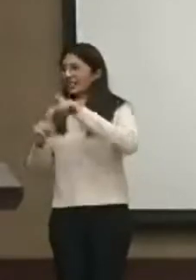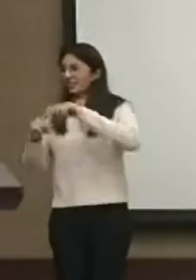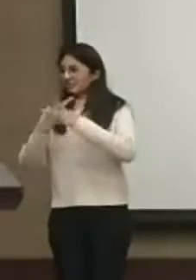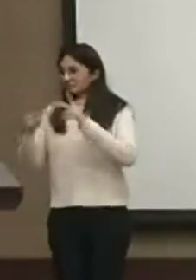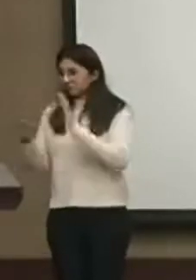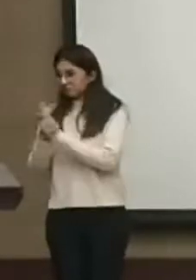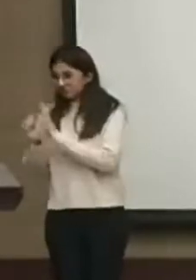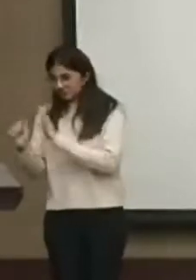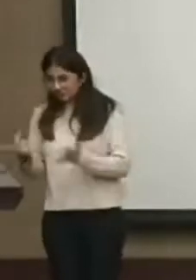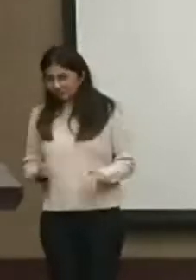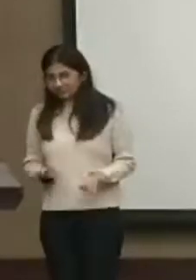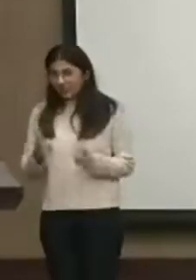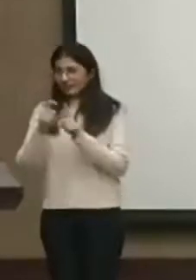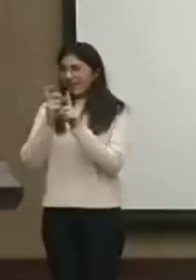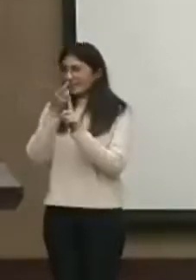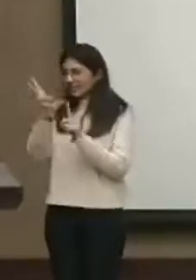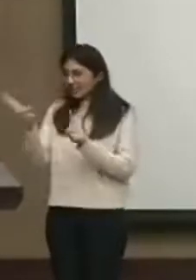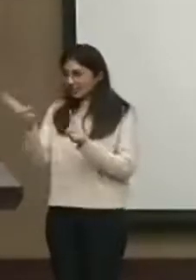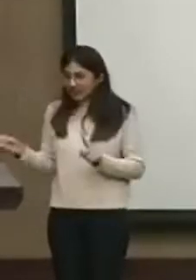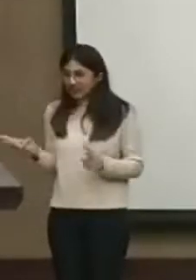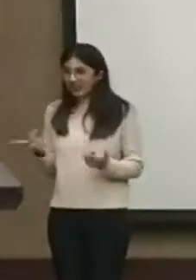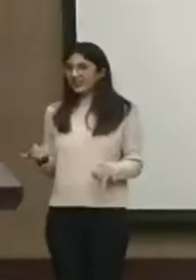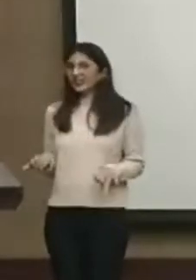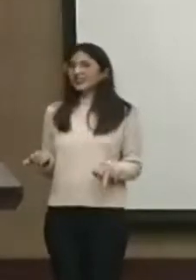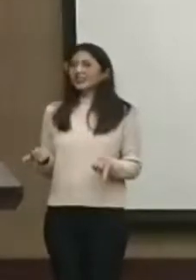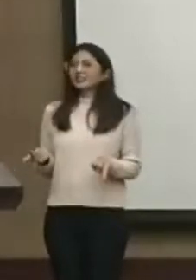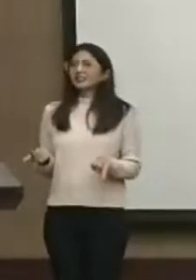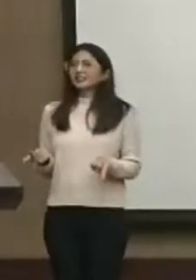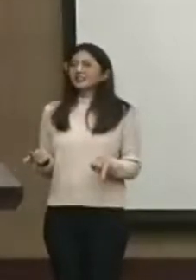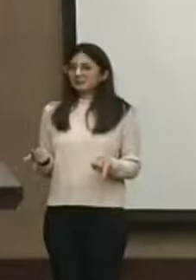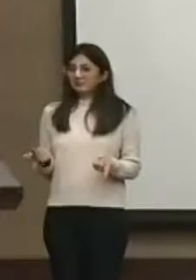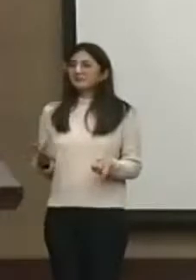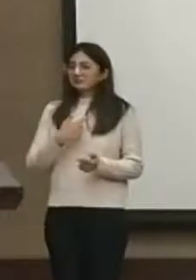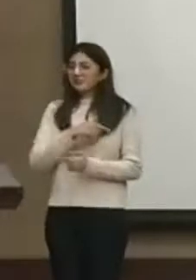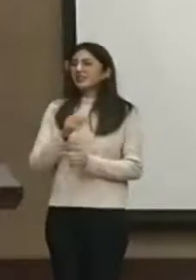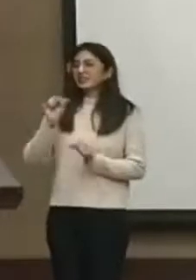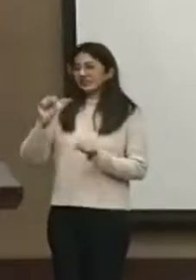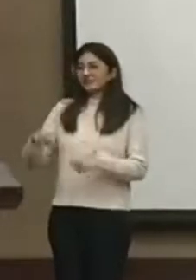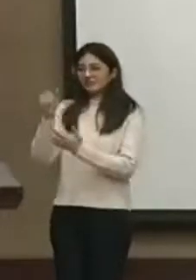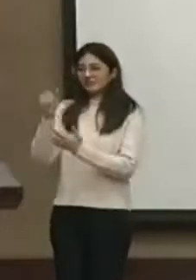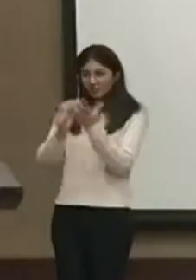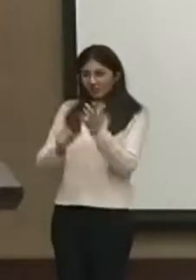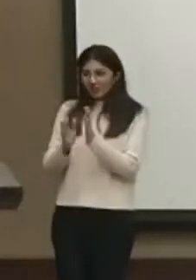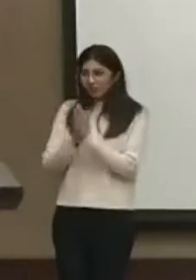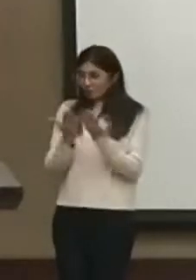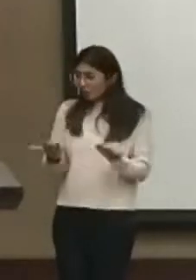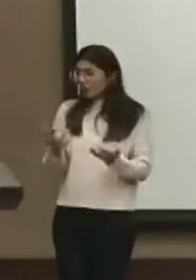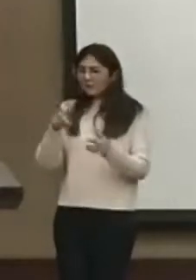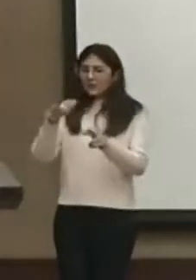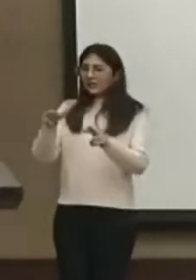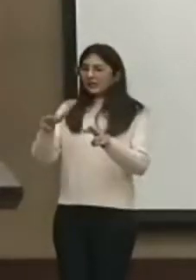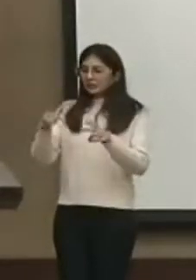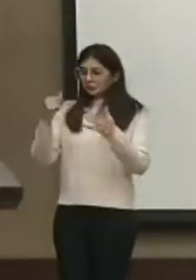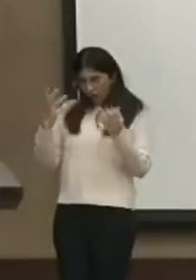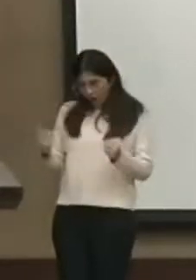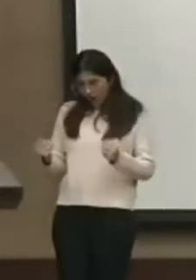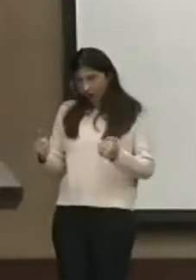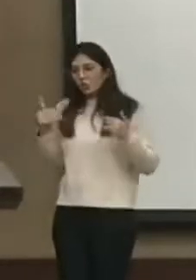diversity. And maybe the approach to writing your book is just go out and do it.